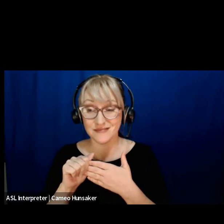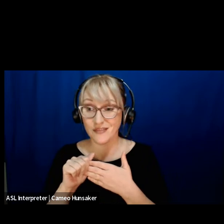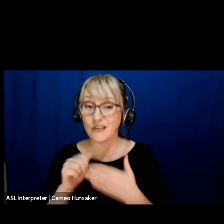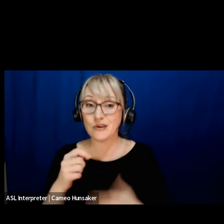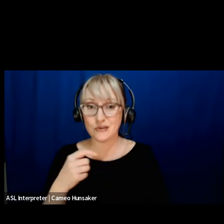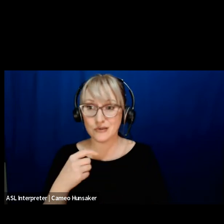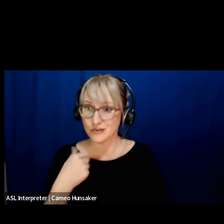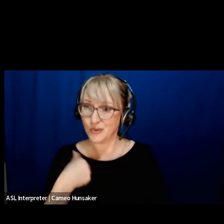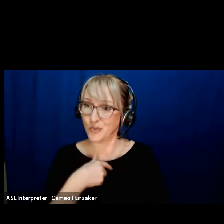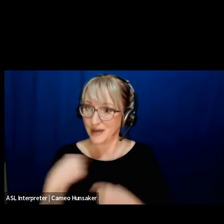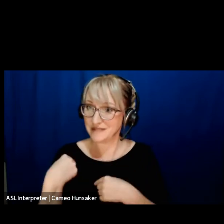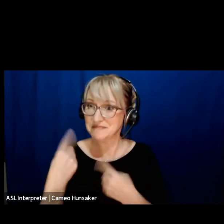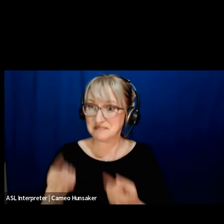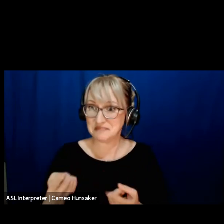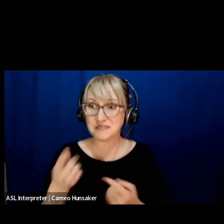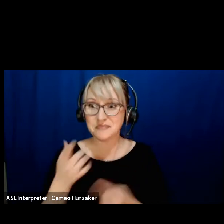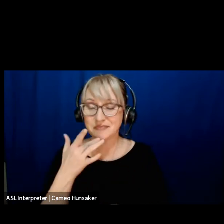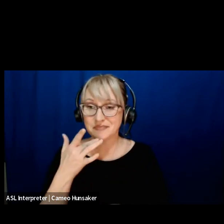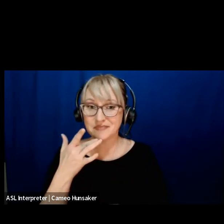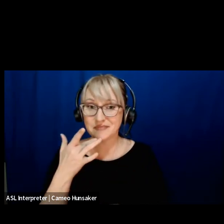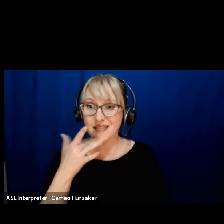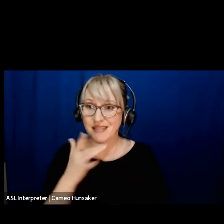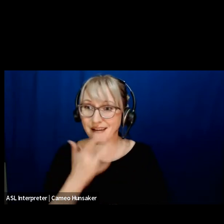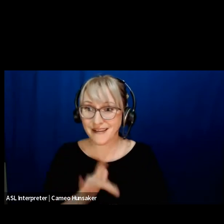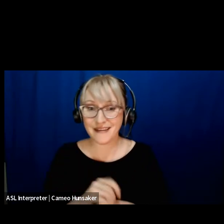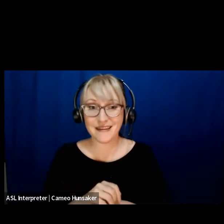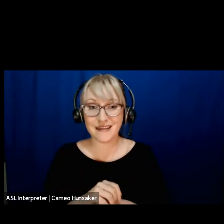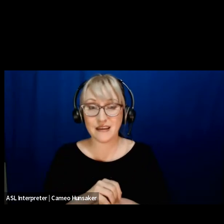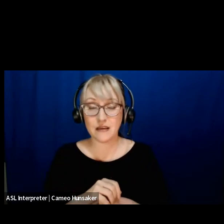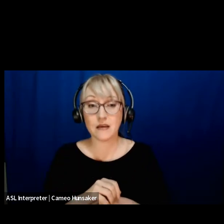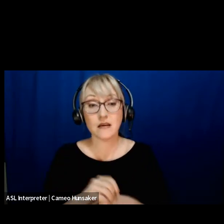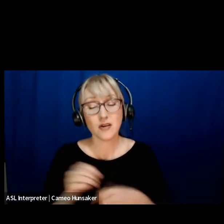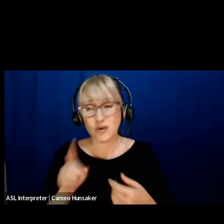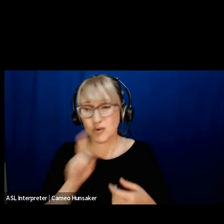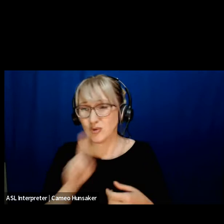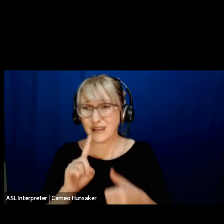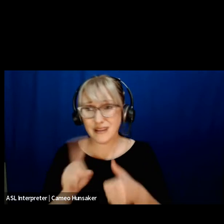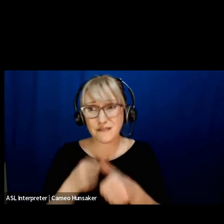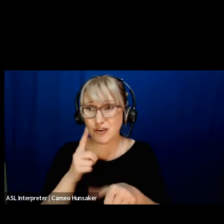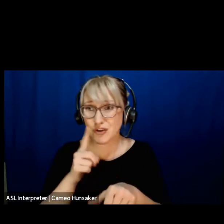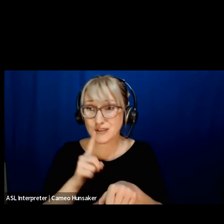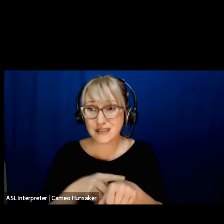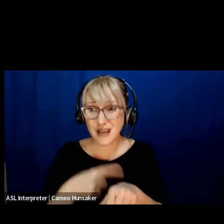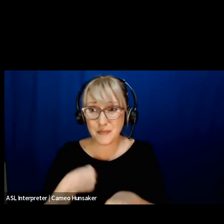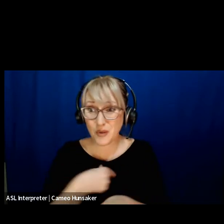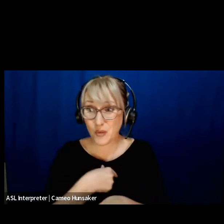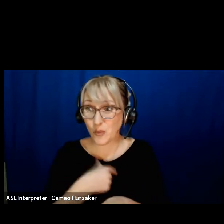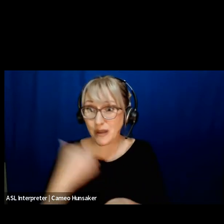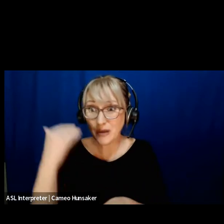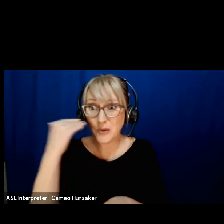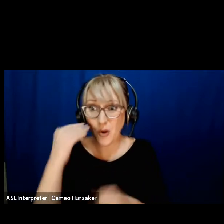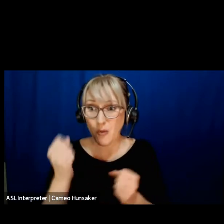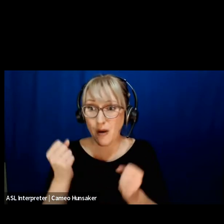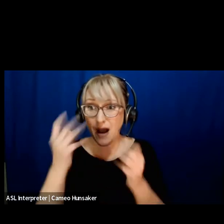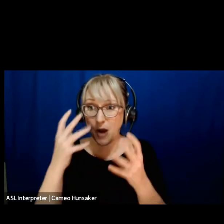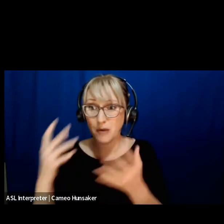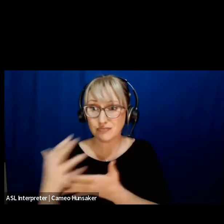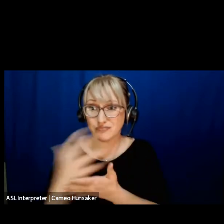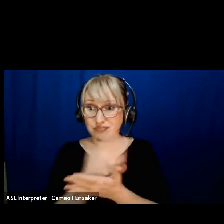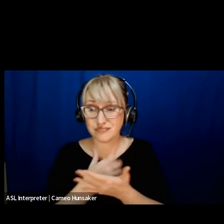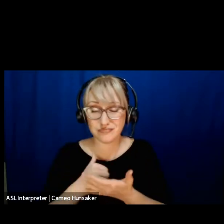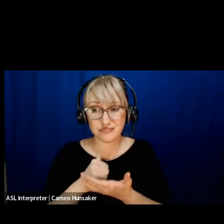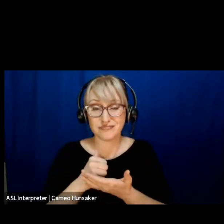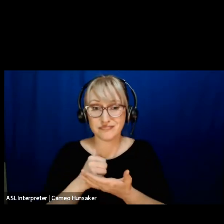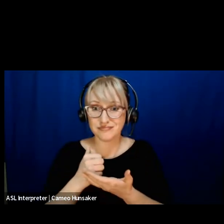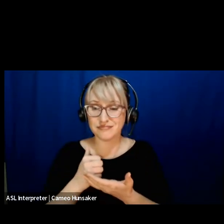very lucky. And this is the first time we've even known how much is coming in. And Tish is keeping an eye on